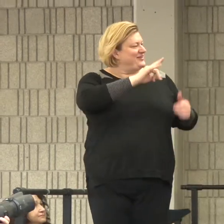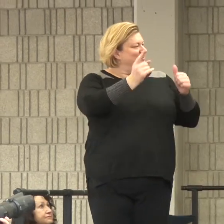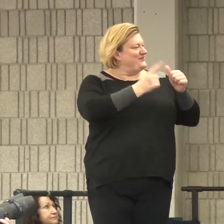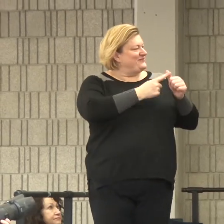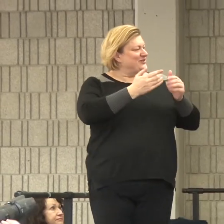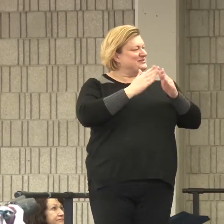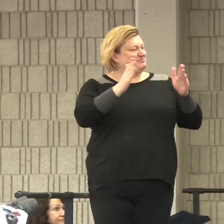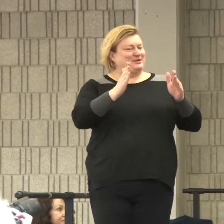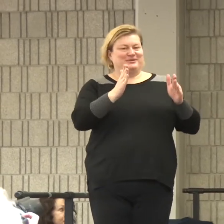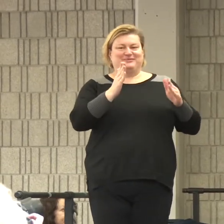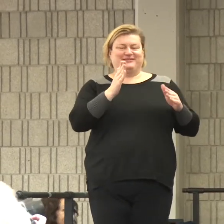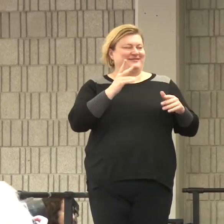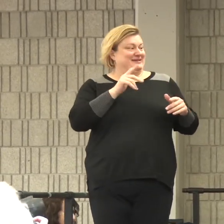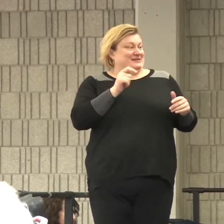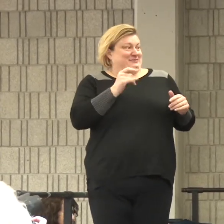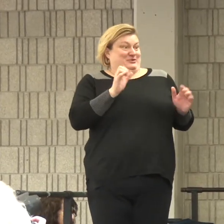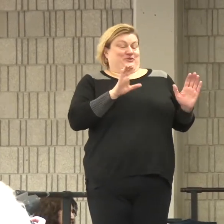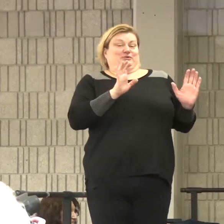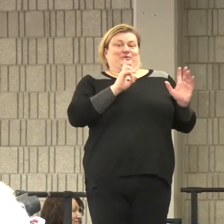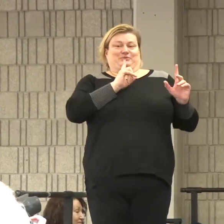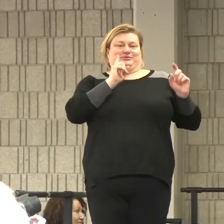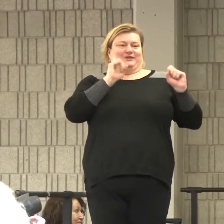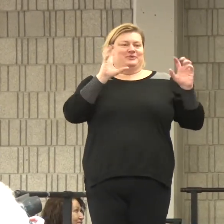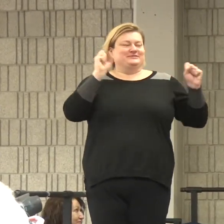public appearances. Yes, it is.